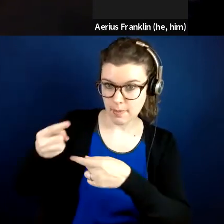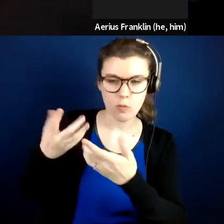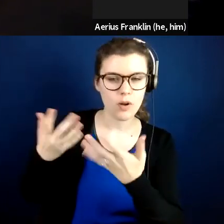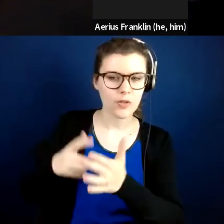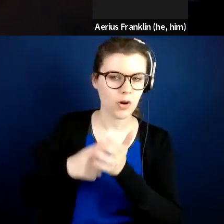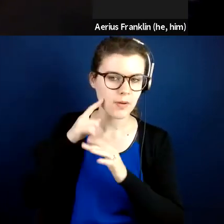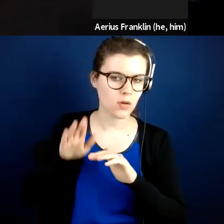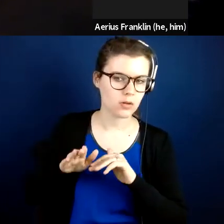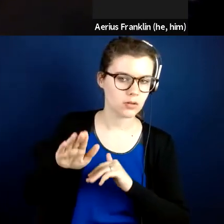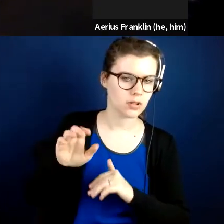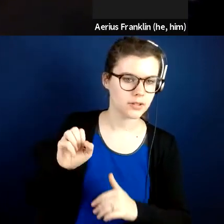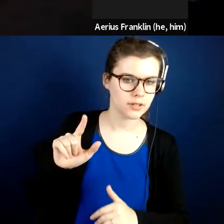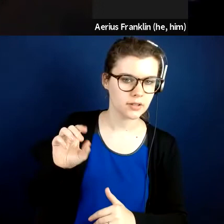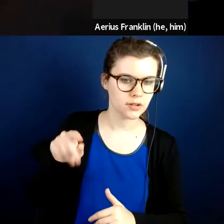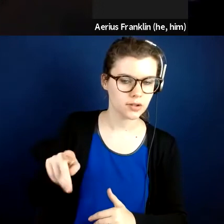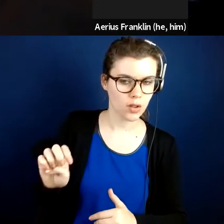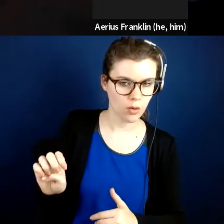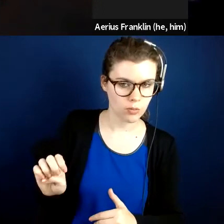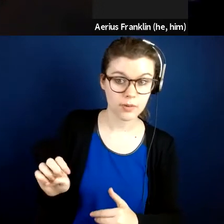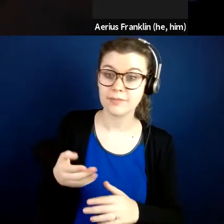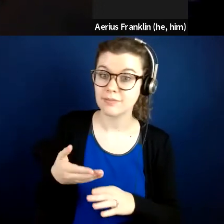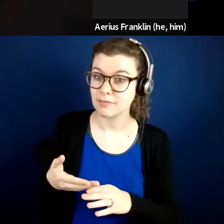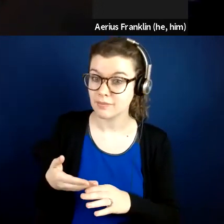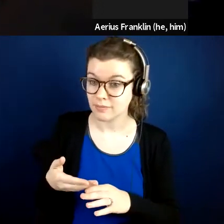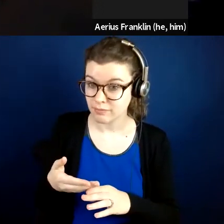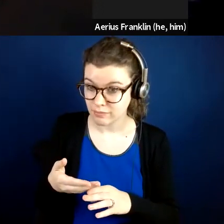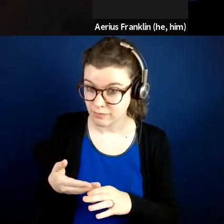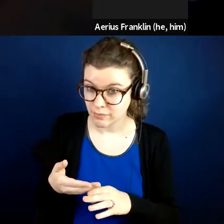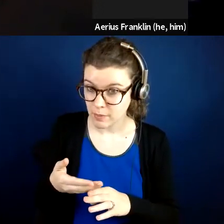slope. But before you have to get to a ramp,